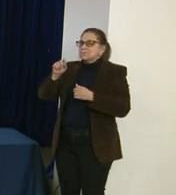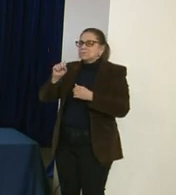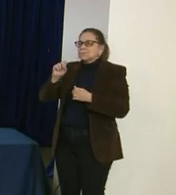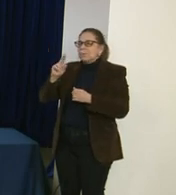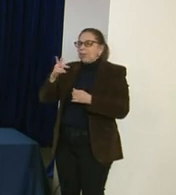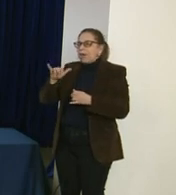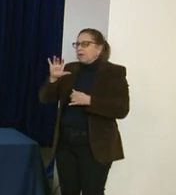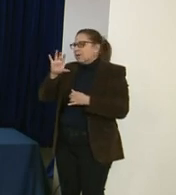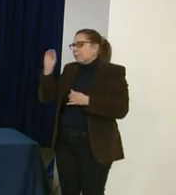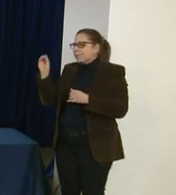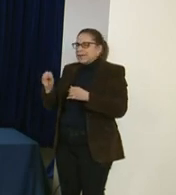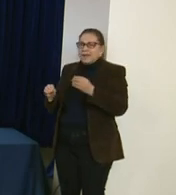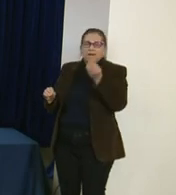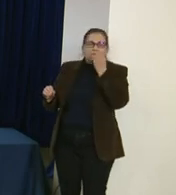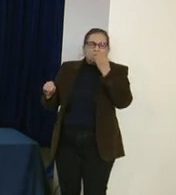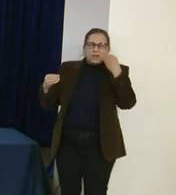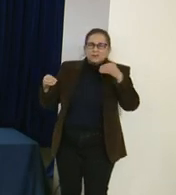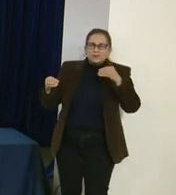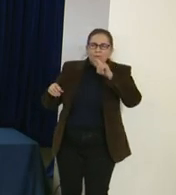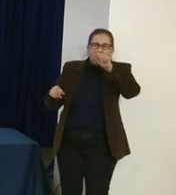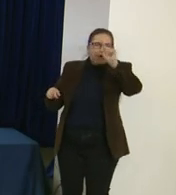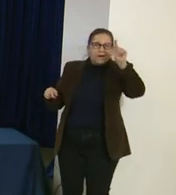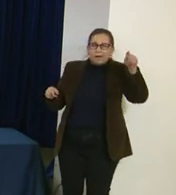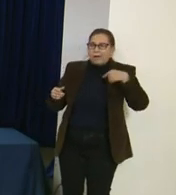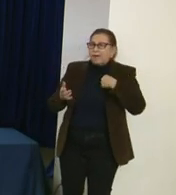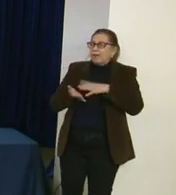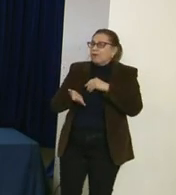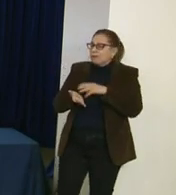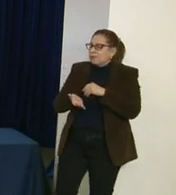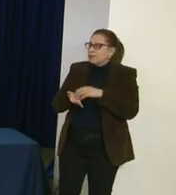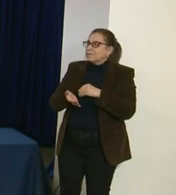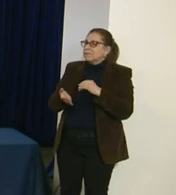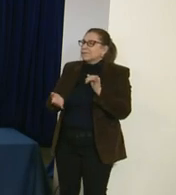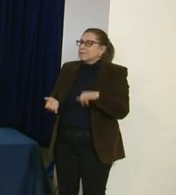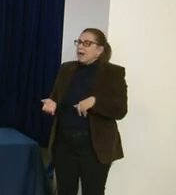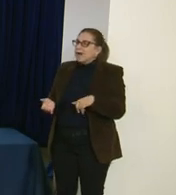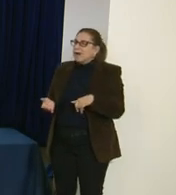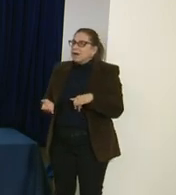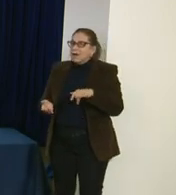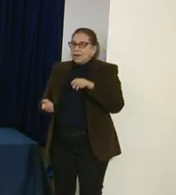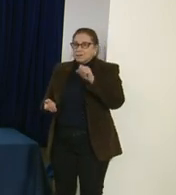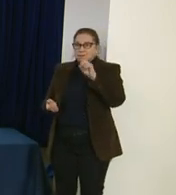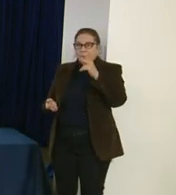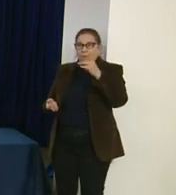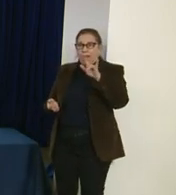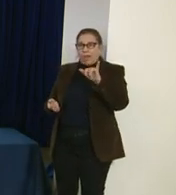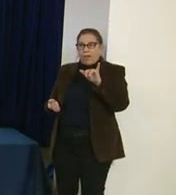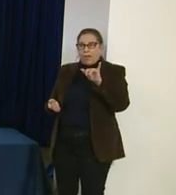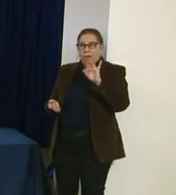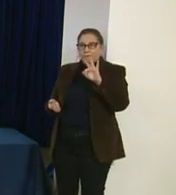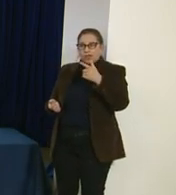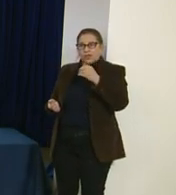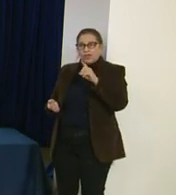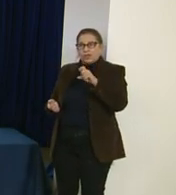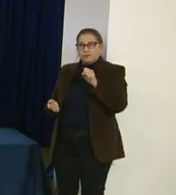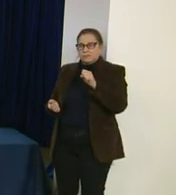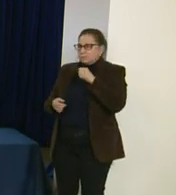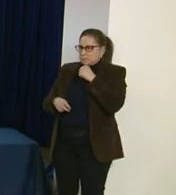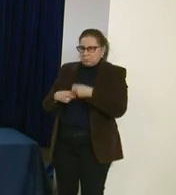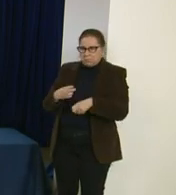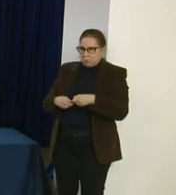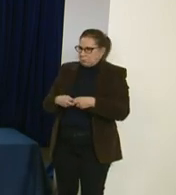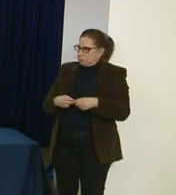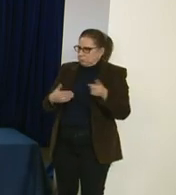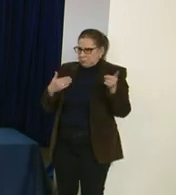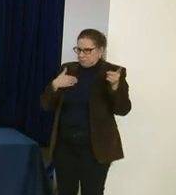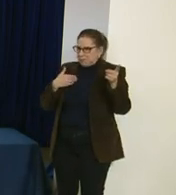and what we've learned from them is that the supply of goods is not really the issue. It has been the demand,